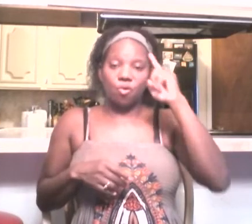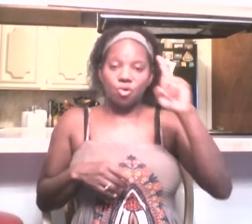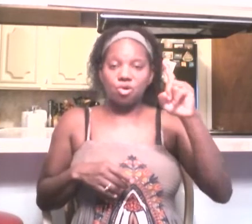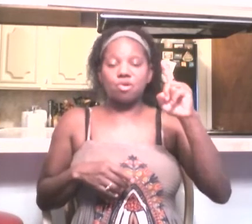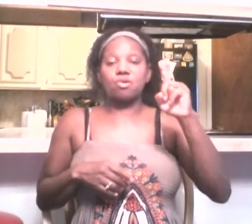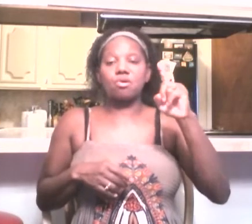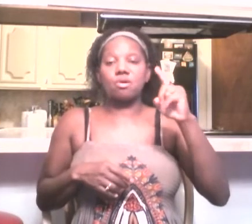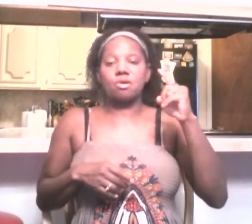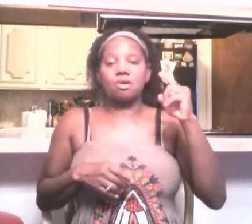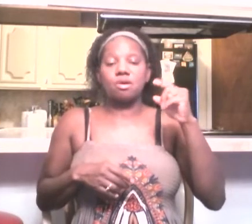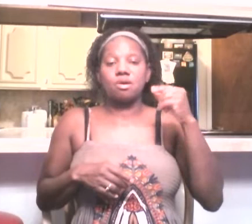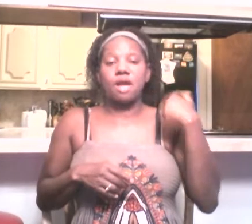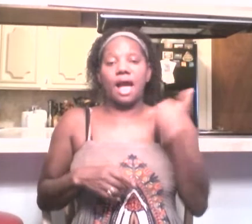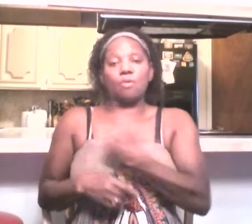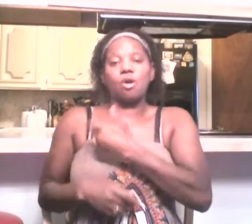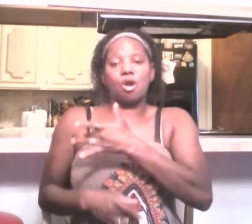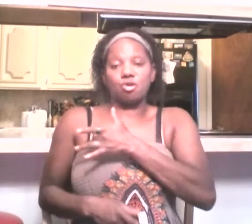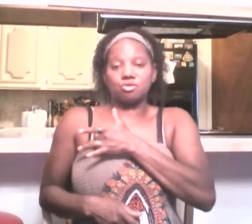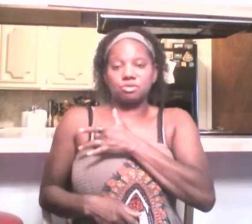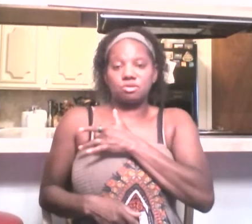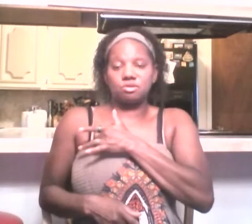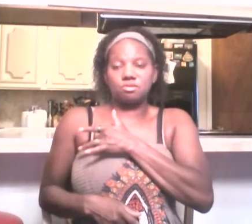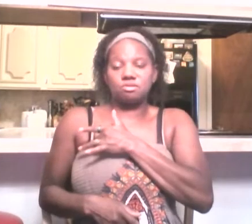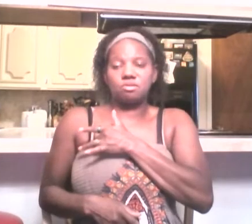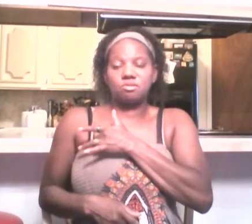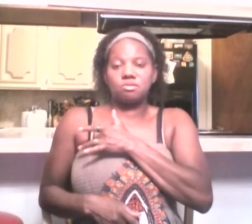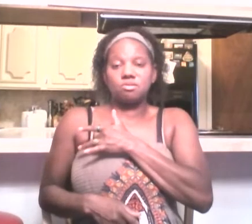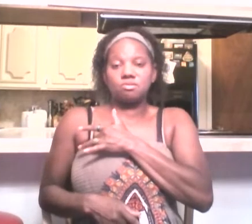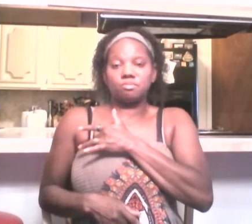for our hearts.